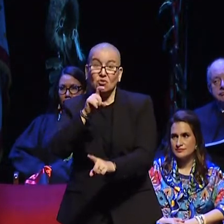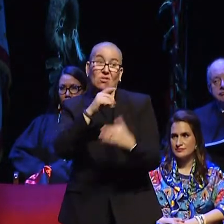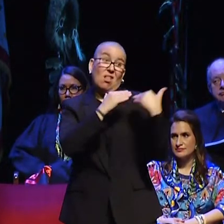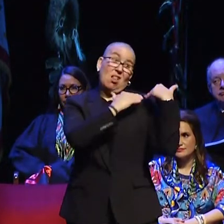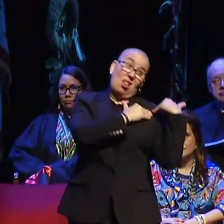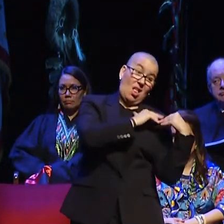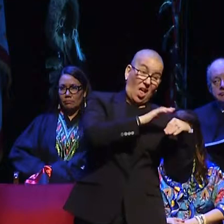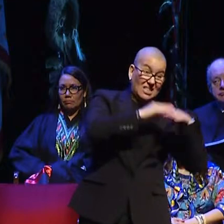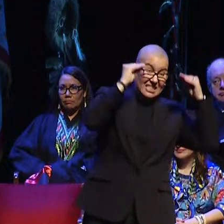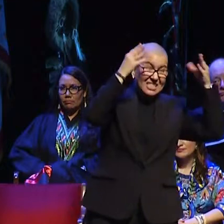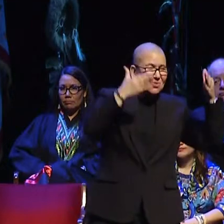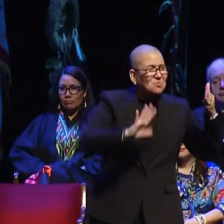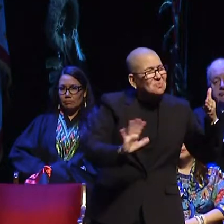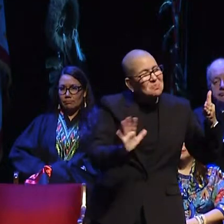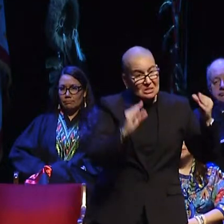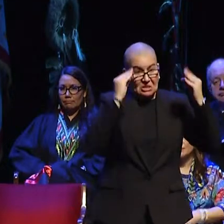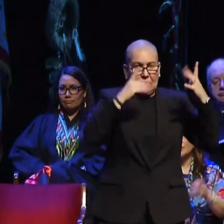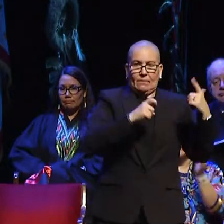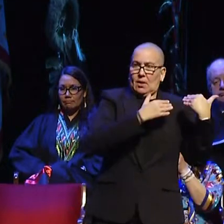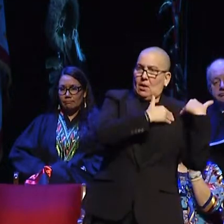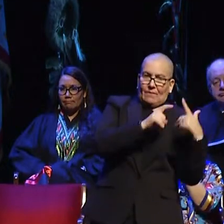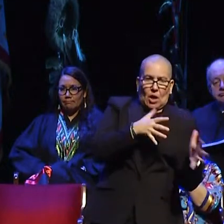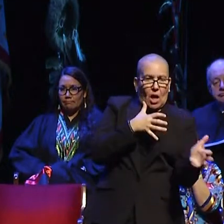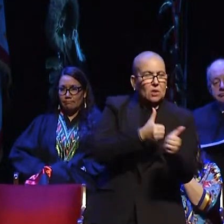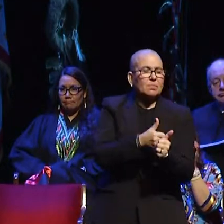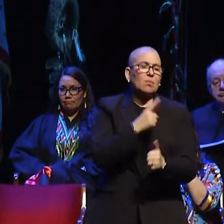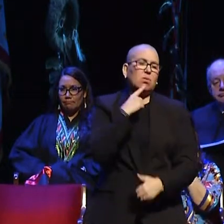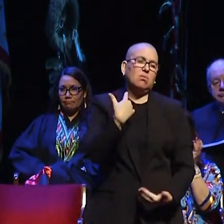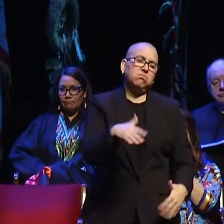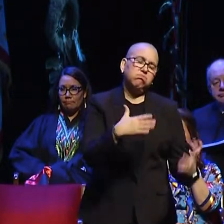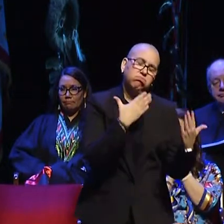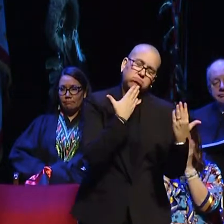up is on all of us.